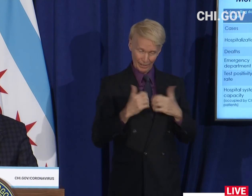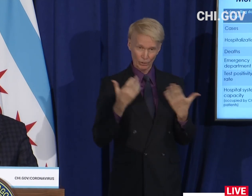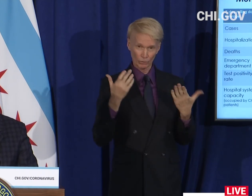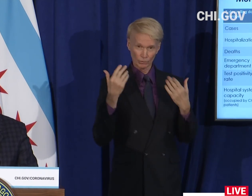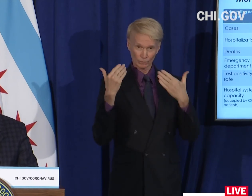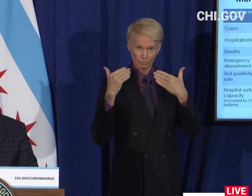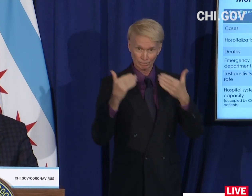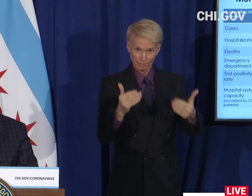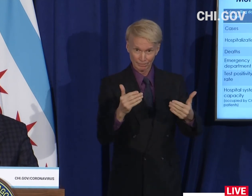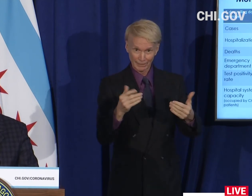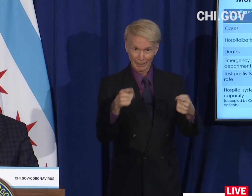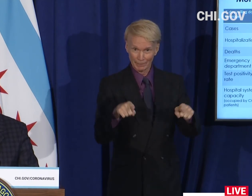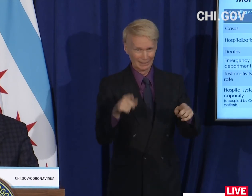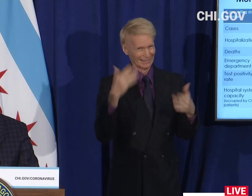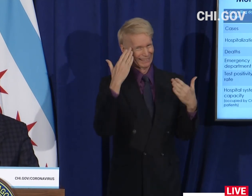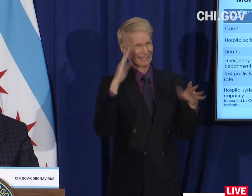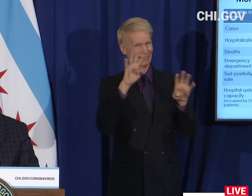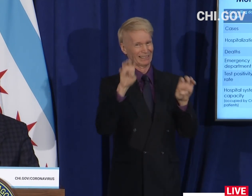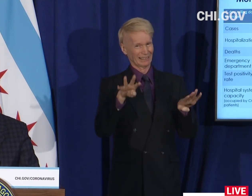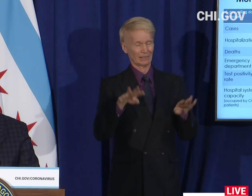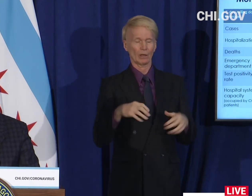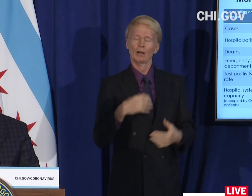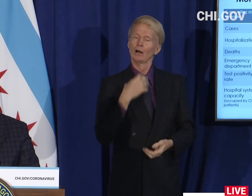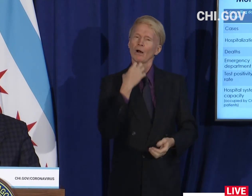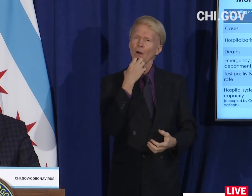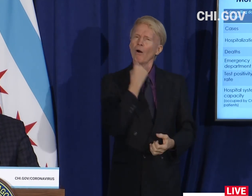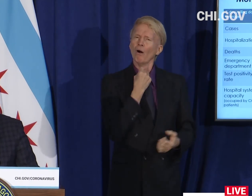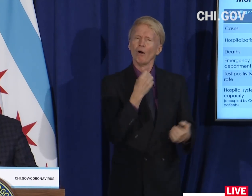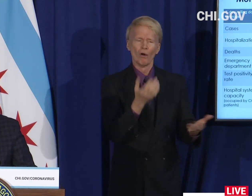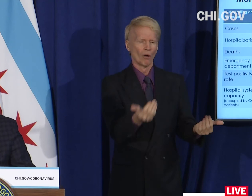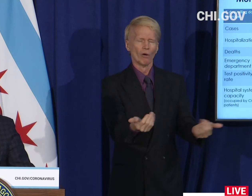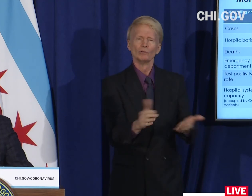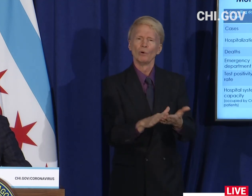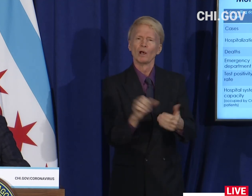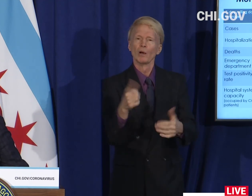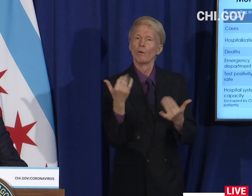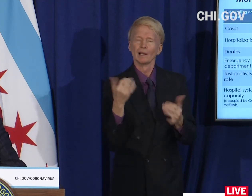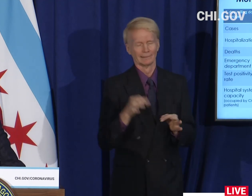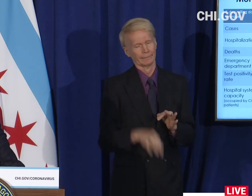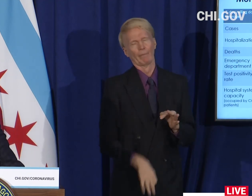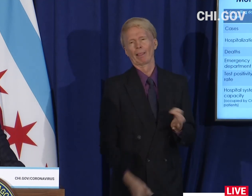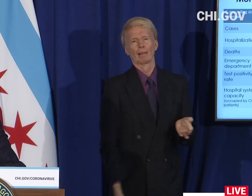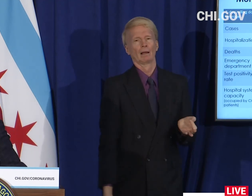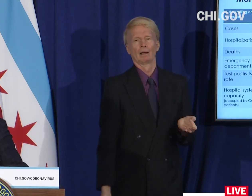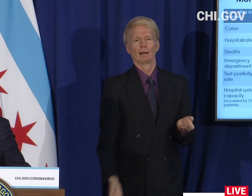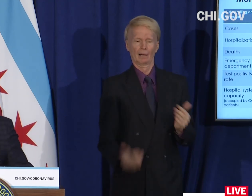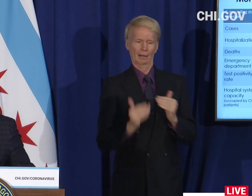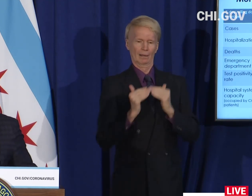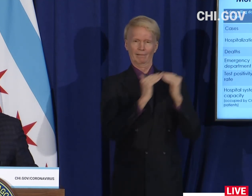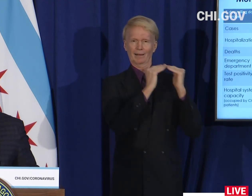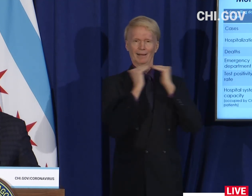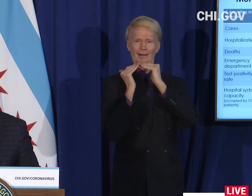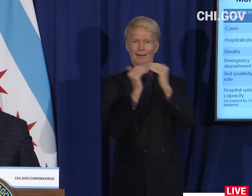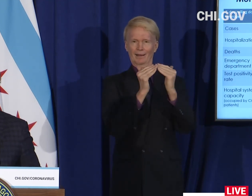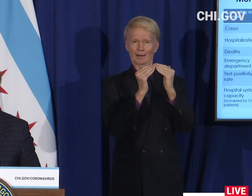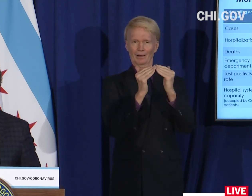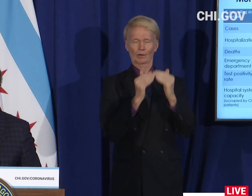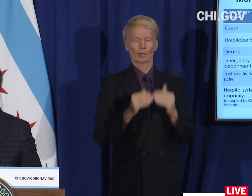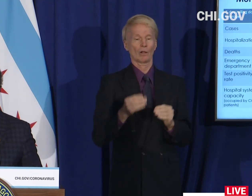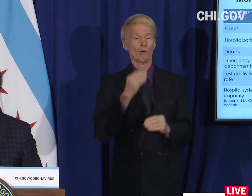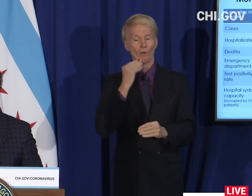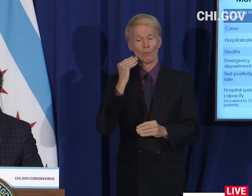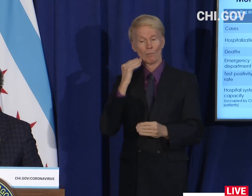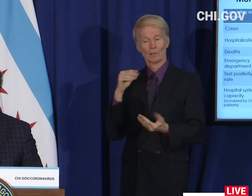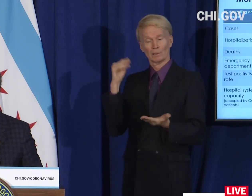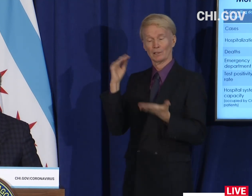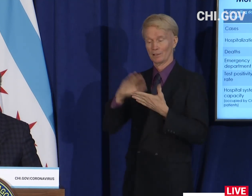point. We'd love to get people back, those kids back in school. Why? Because it's a simple matter of equity. Remote learning works for